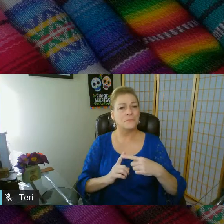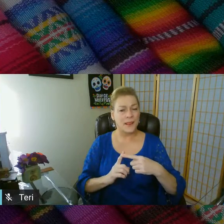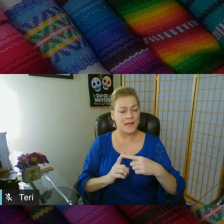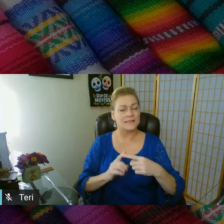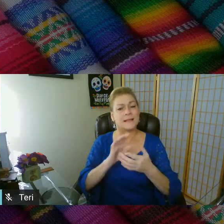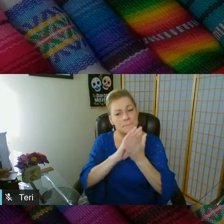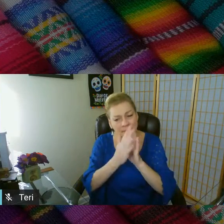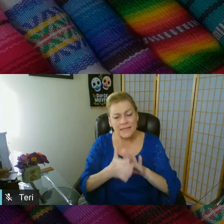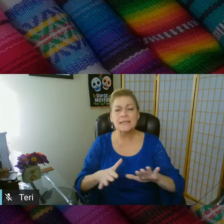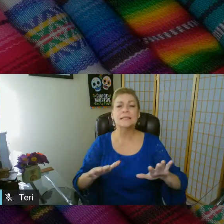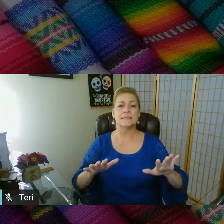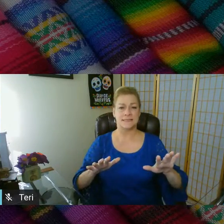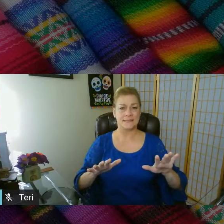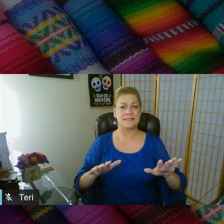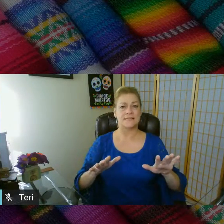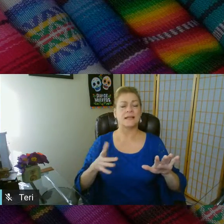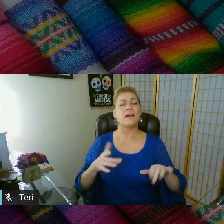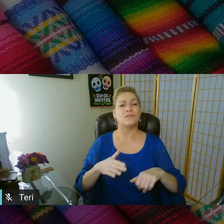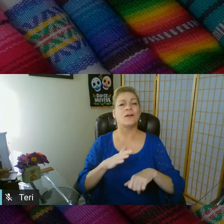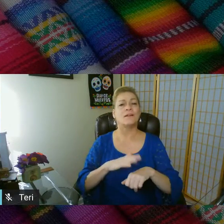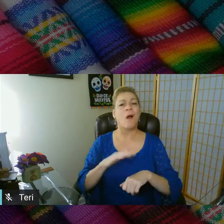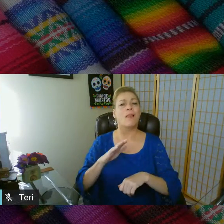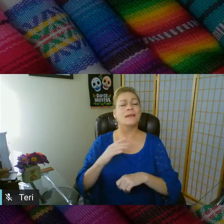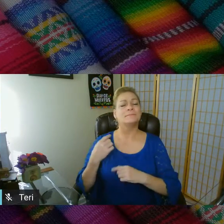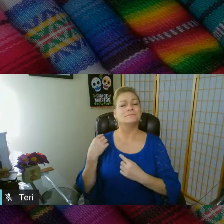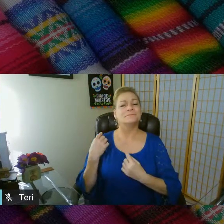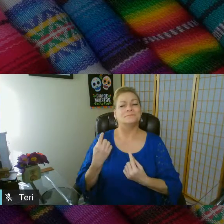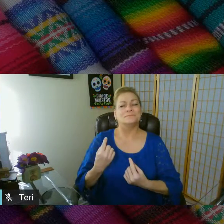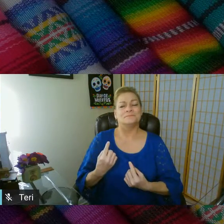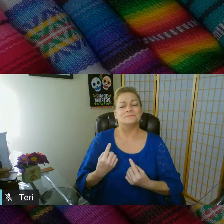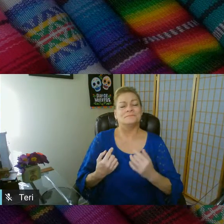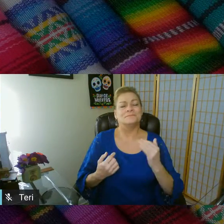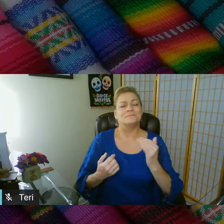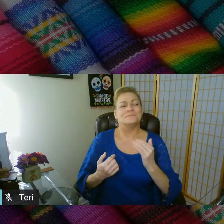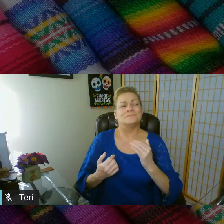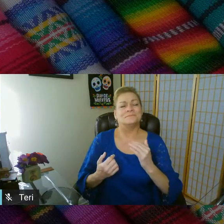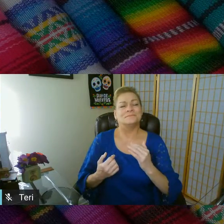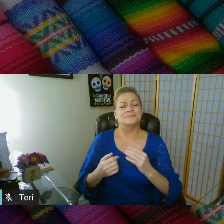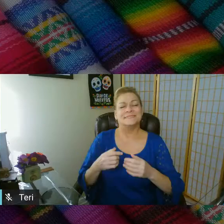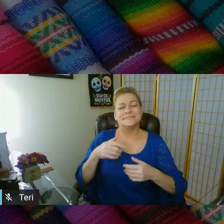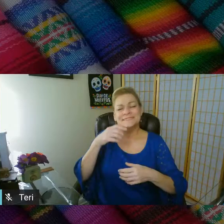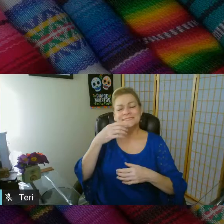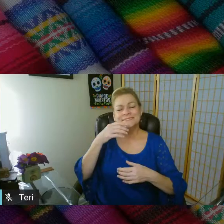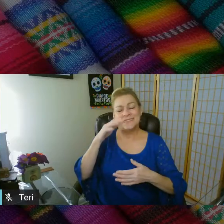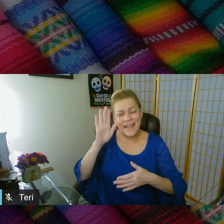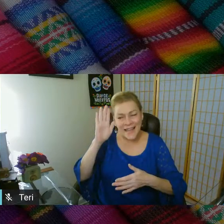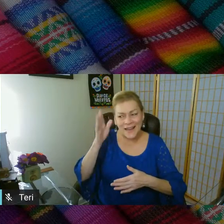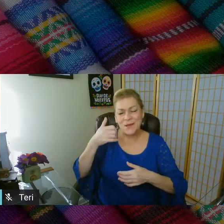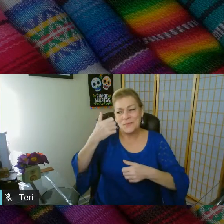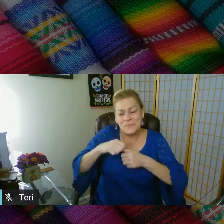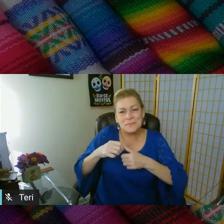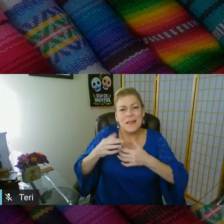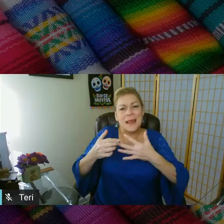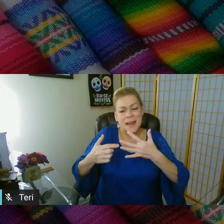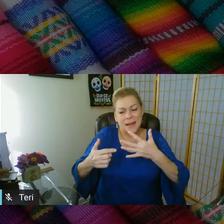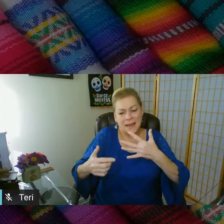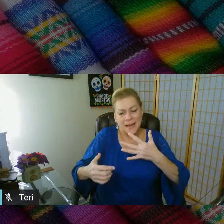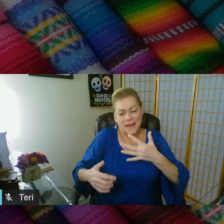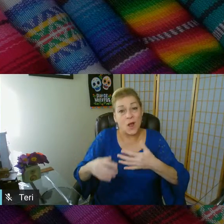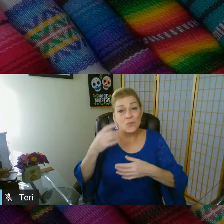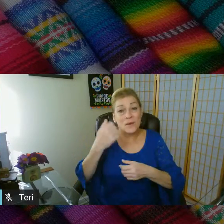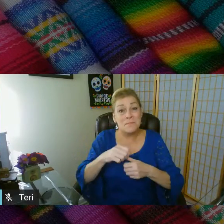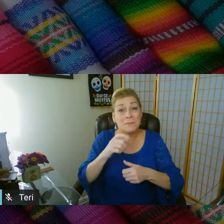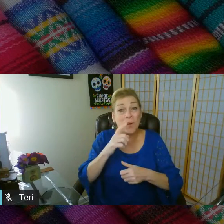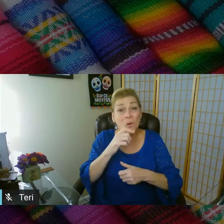calling forth our ancestors, of remembering lives that have come before us, remembering whose shoulders we stand